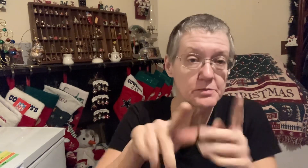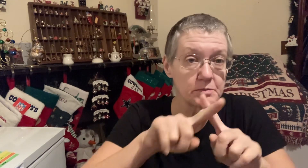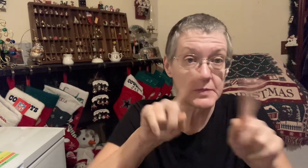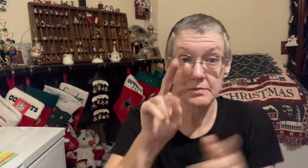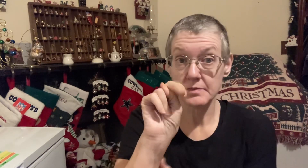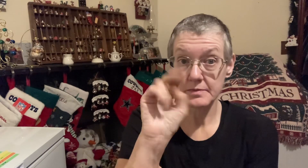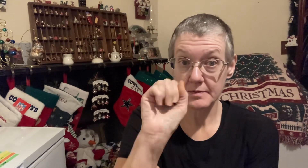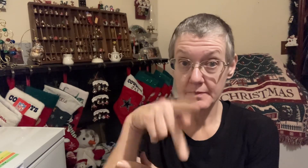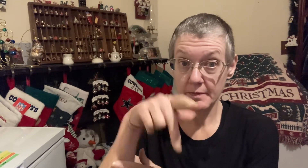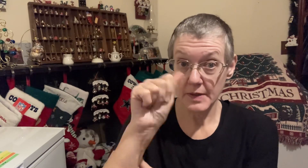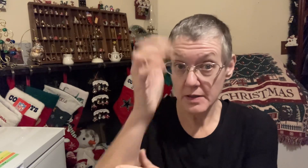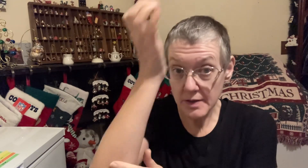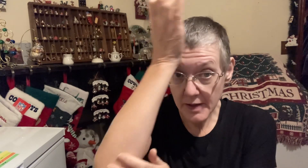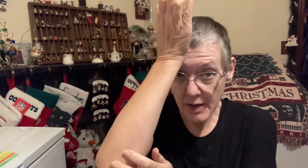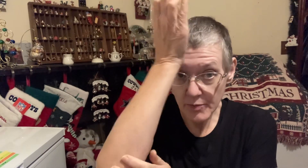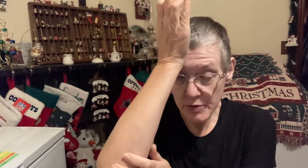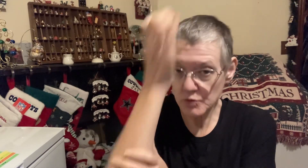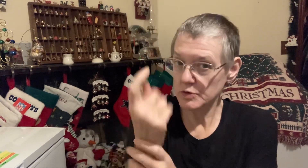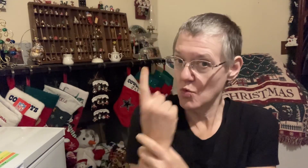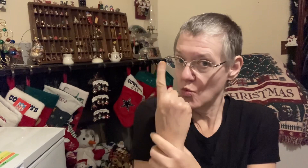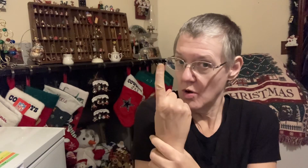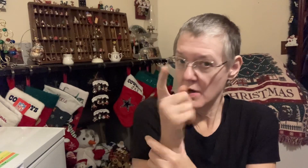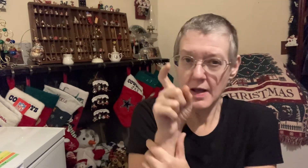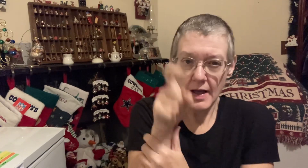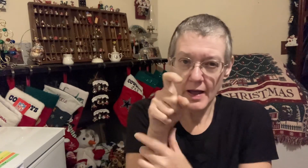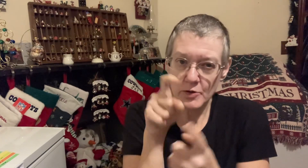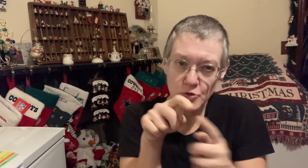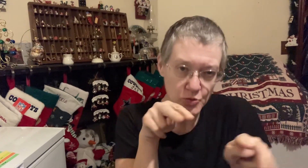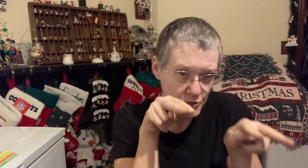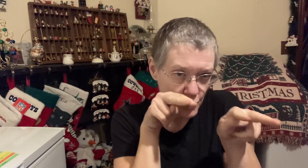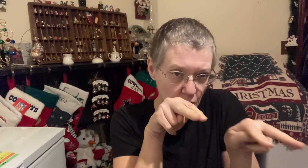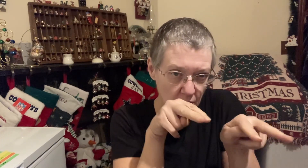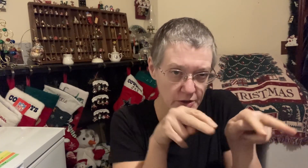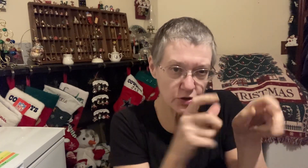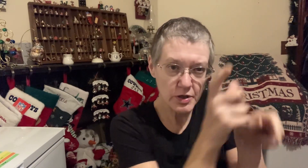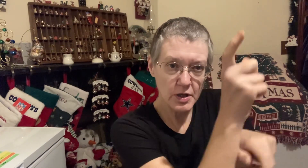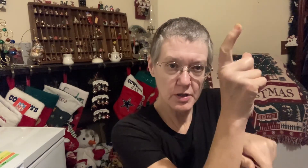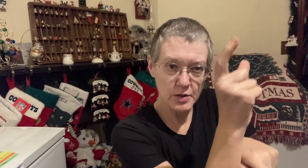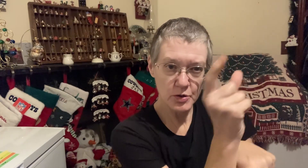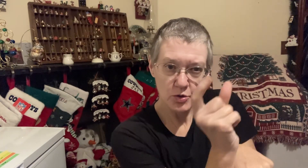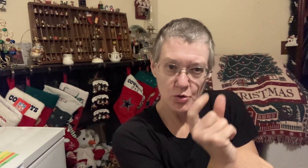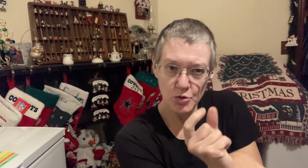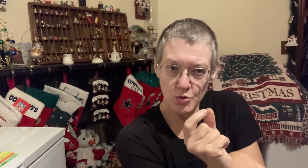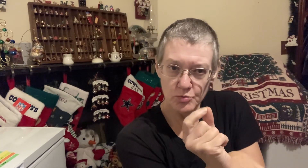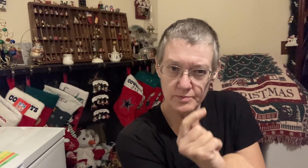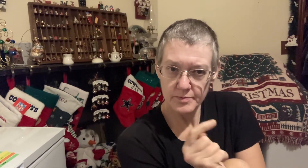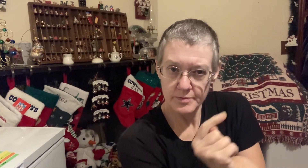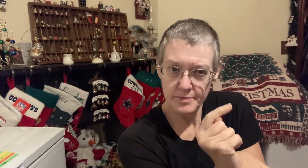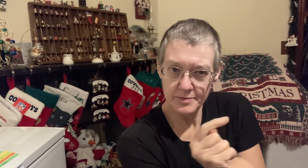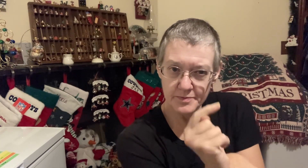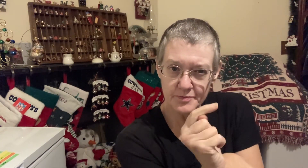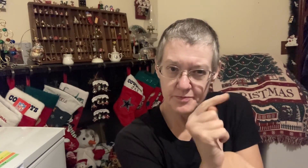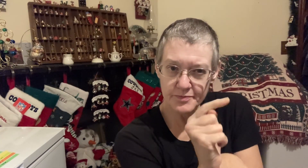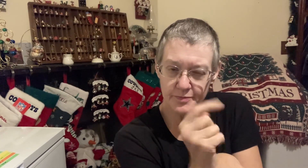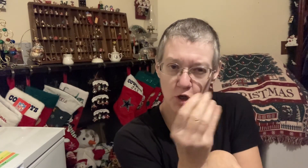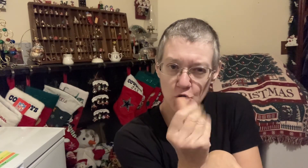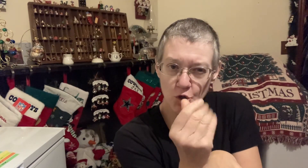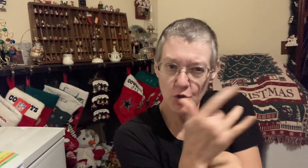them raw, I want to make sure there's no dirt. And the Napa cabbage stems is the one green I really had to look at